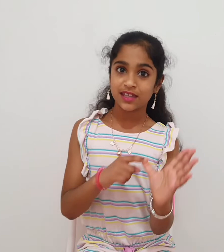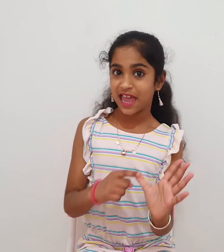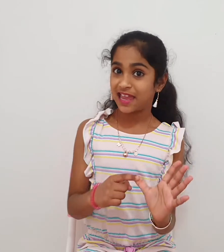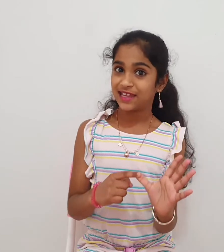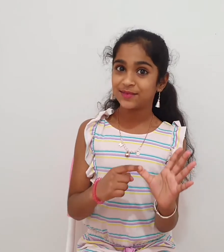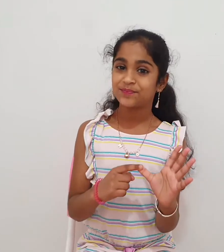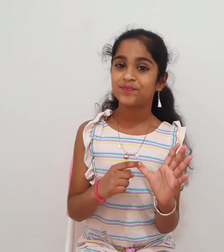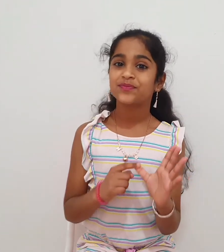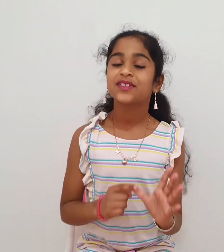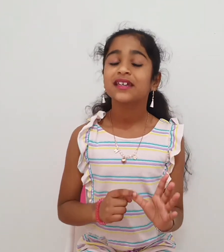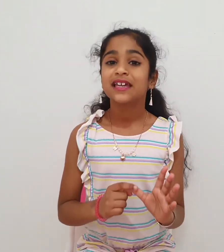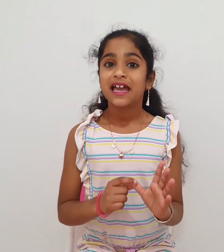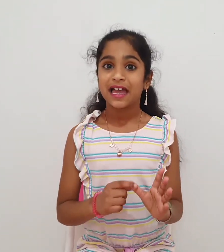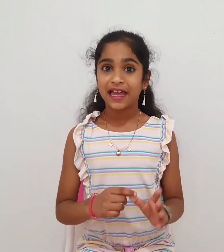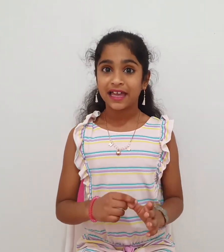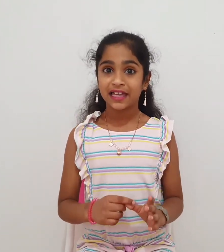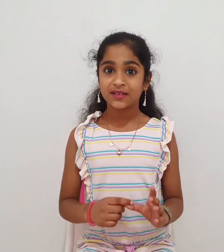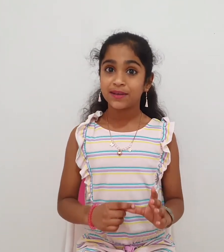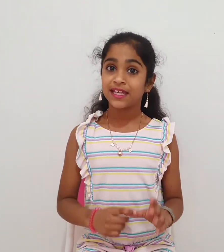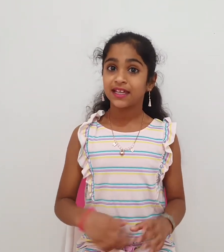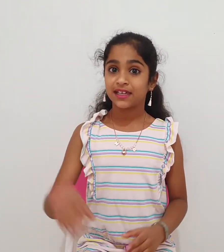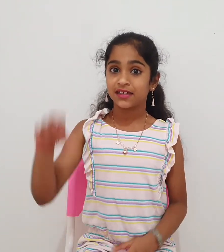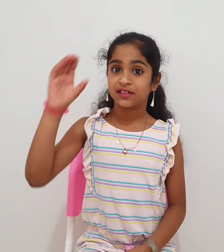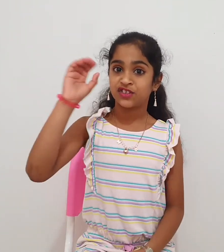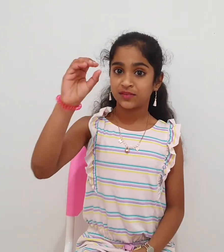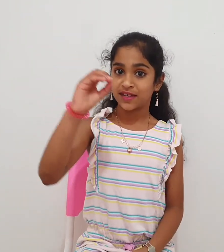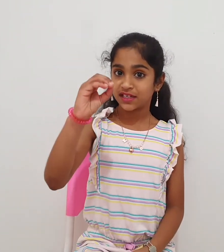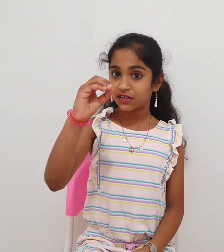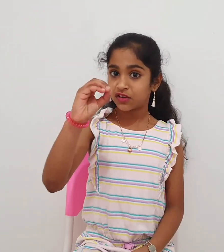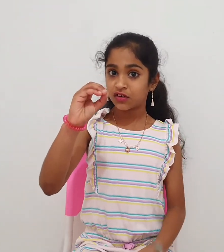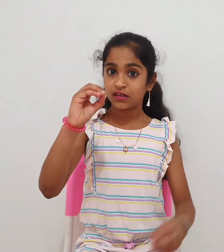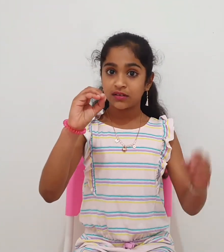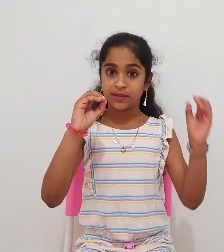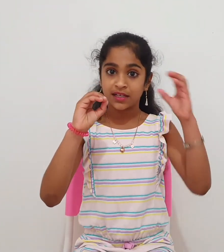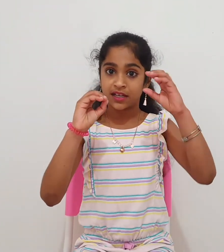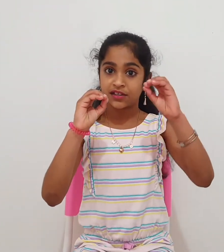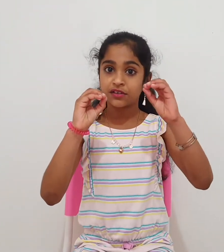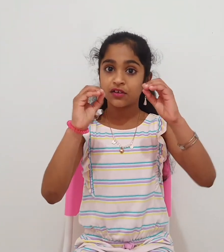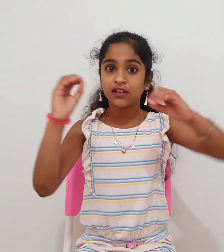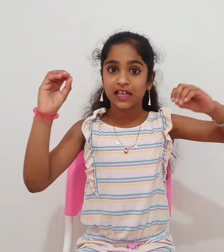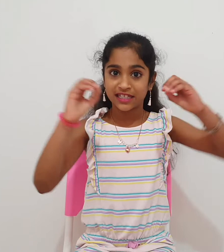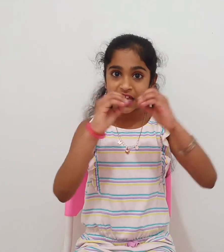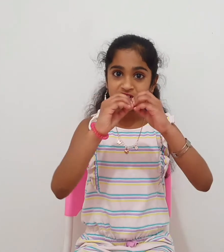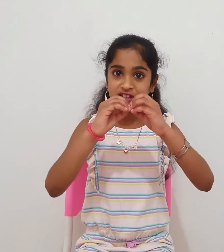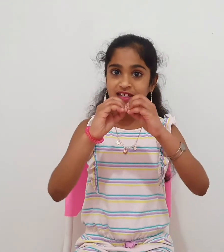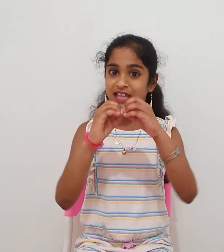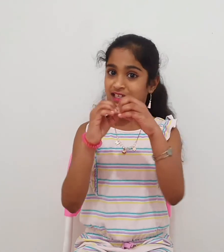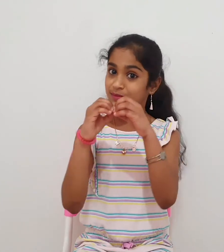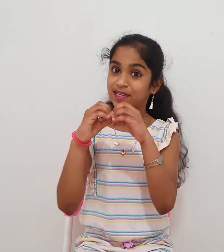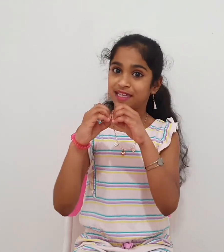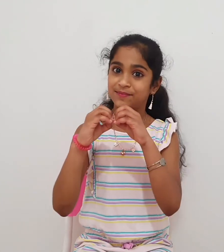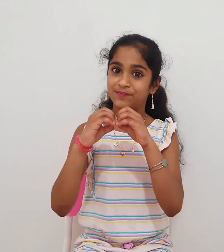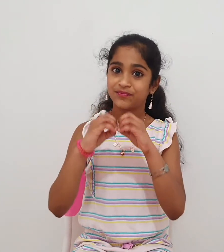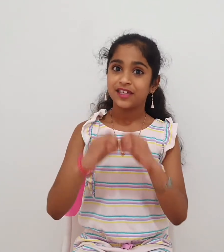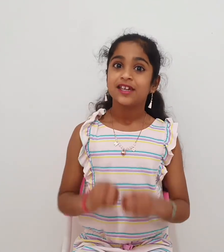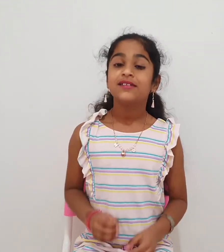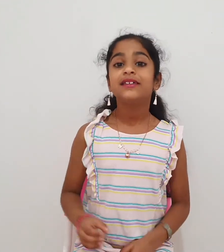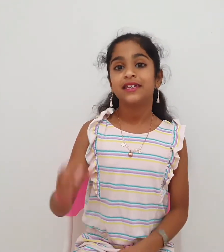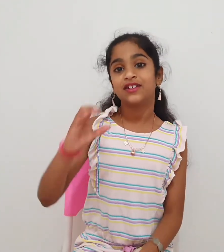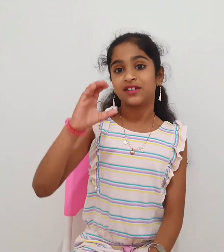A and B is just make a circle make another circle attach it that's B C just